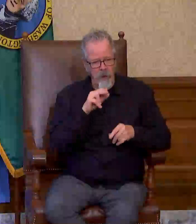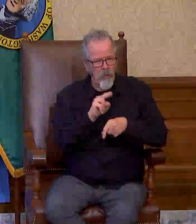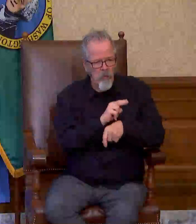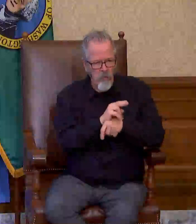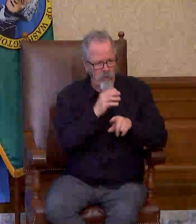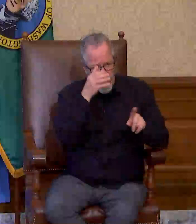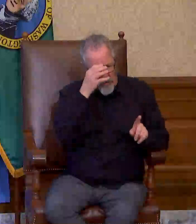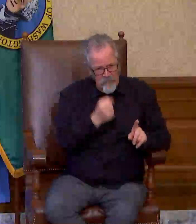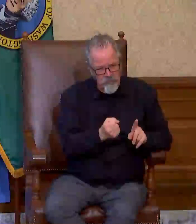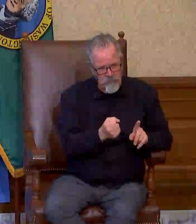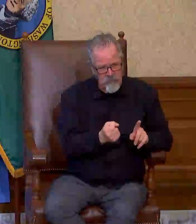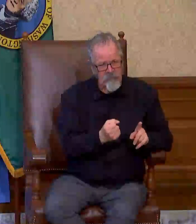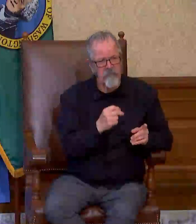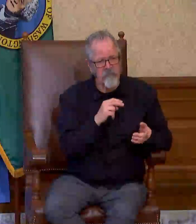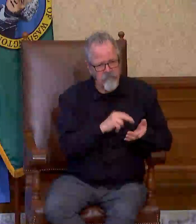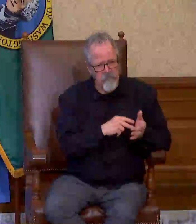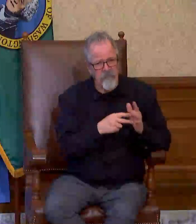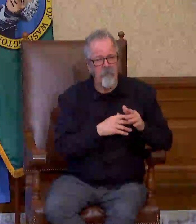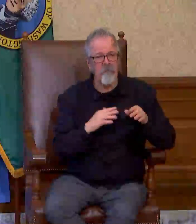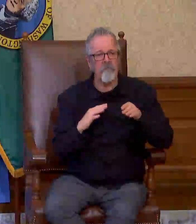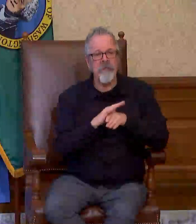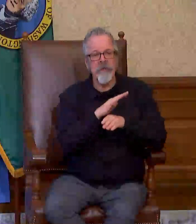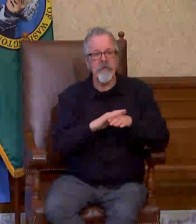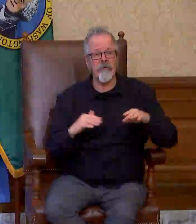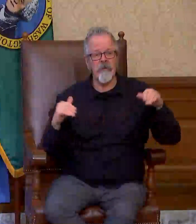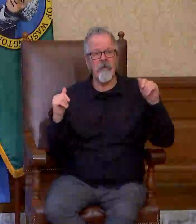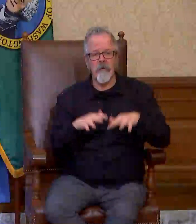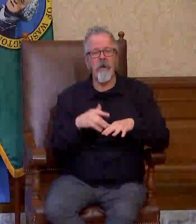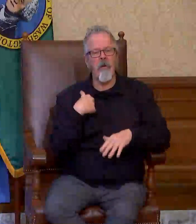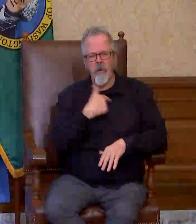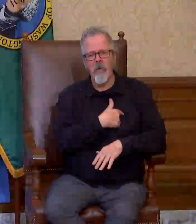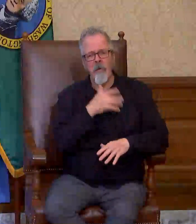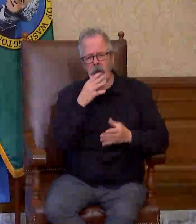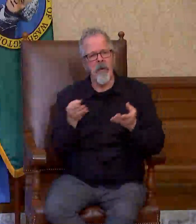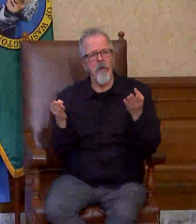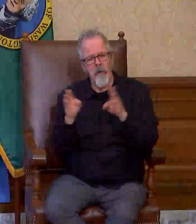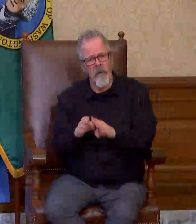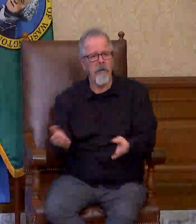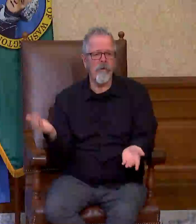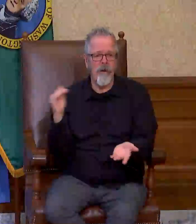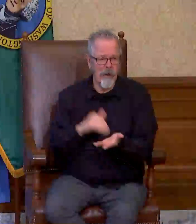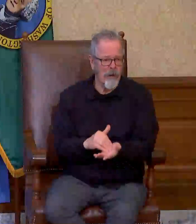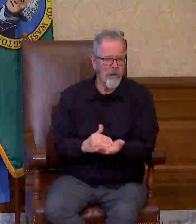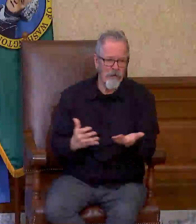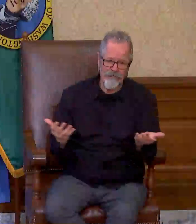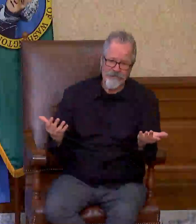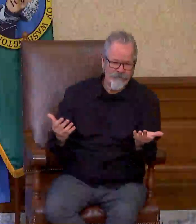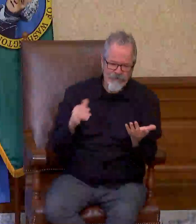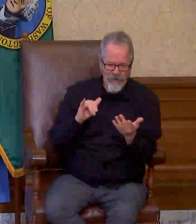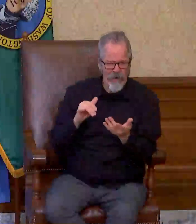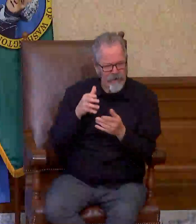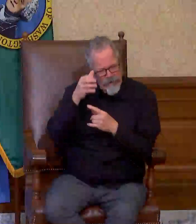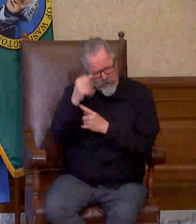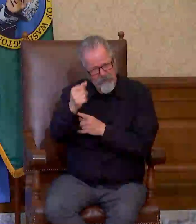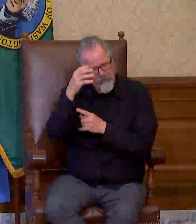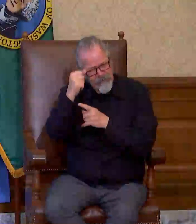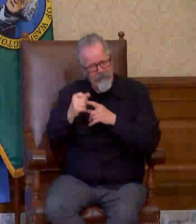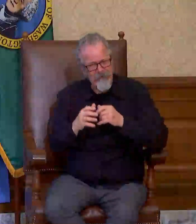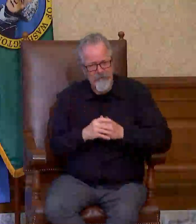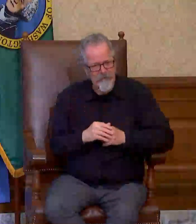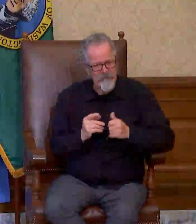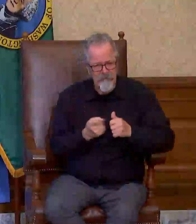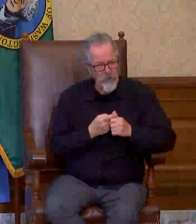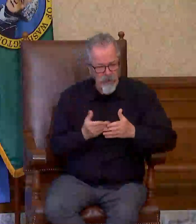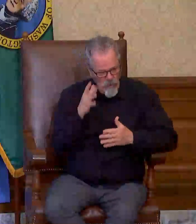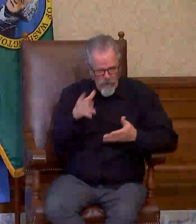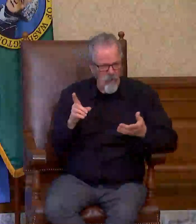those facilities. That's number one. Number two, when you talk to people and you want to encourage them to positive behavior,